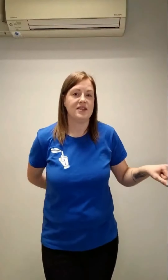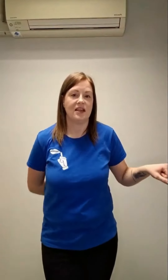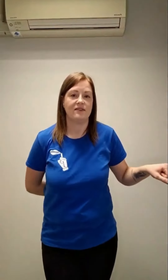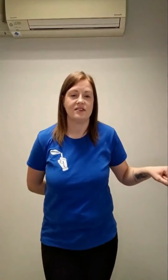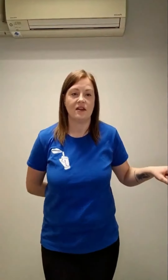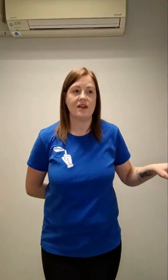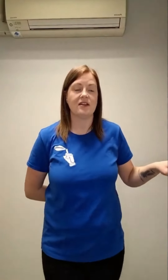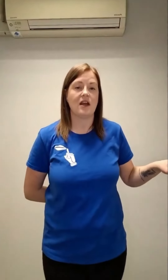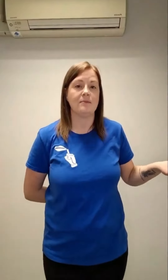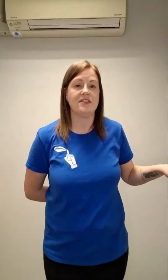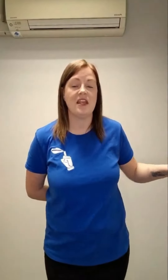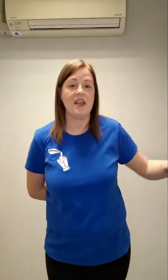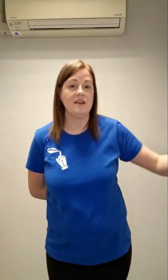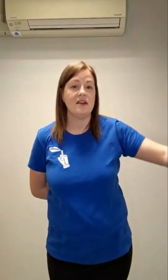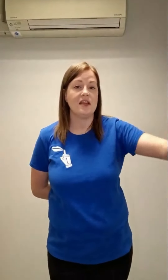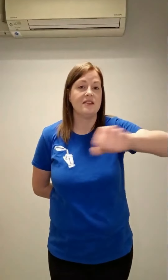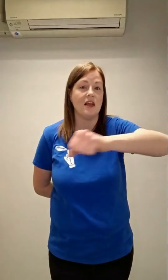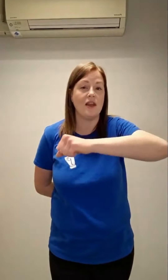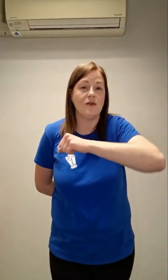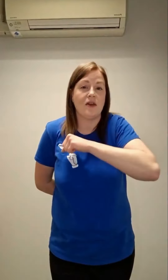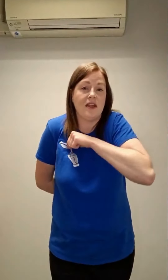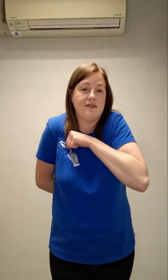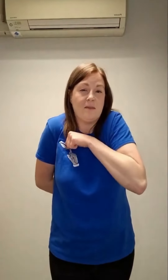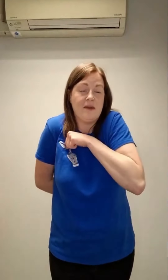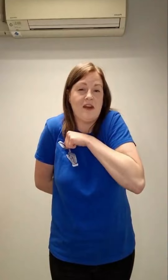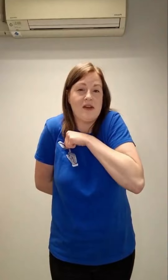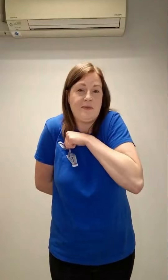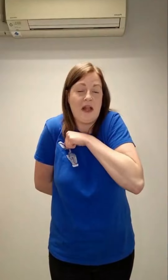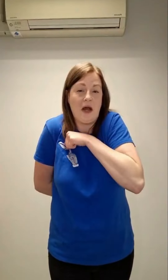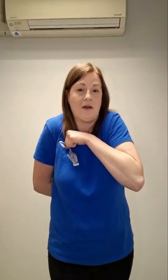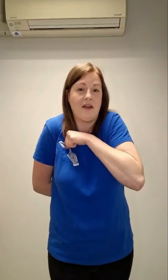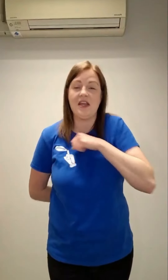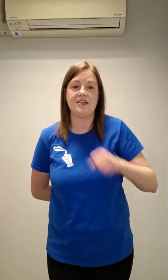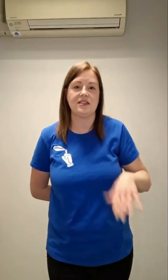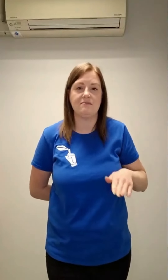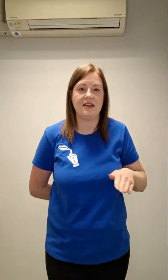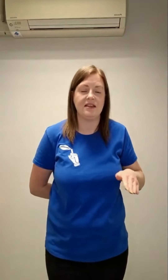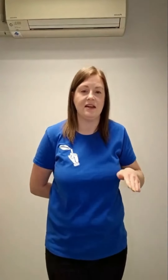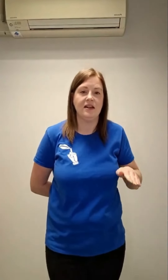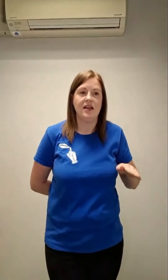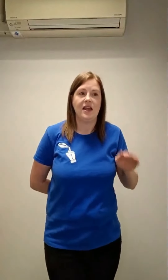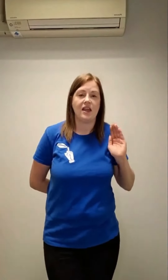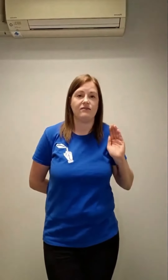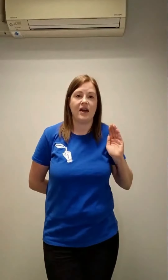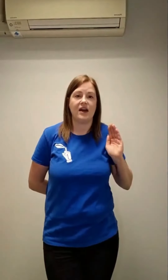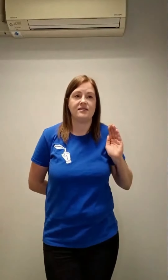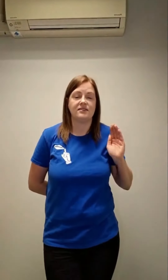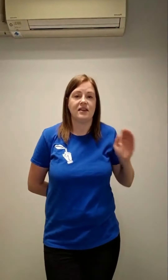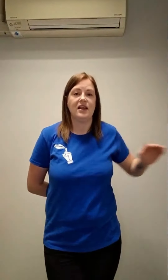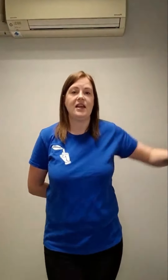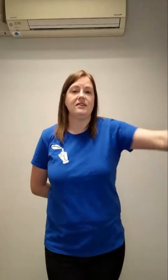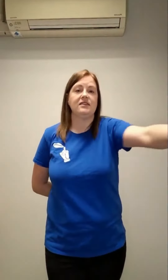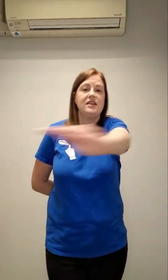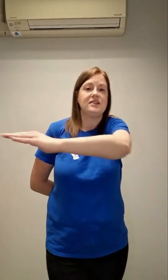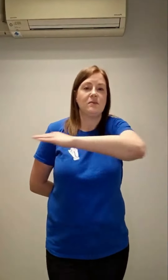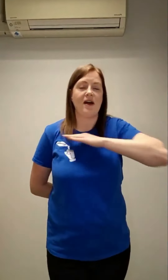if a sign comes in, it's like you're going to give somebody a nice big hug. It doesn't matter if that's in this